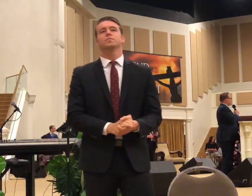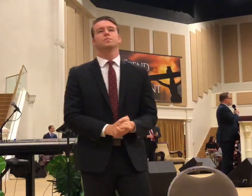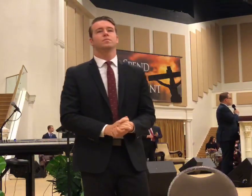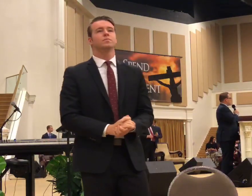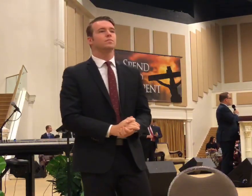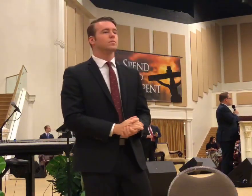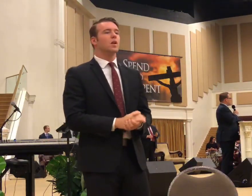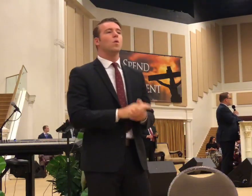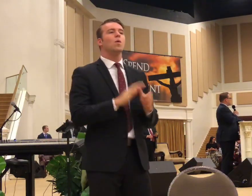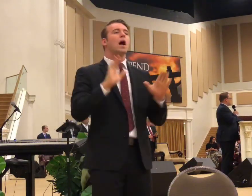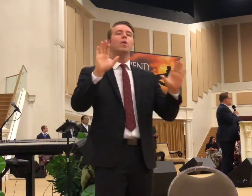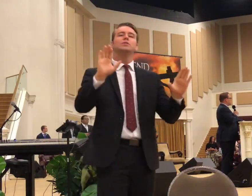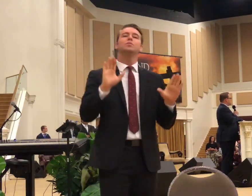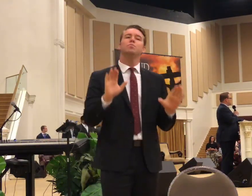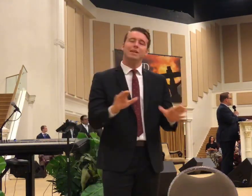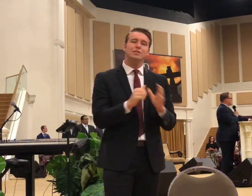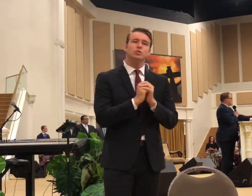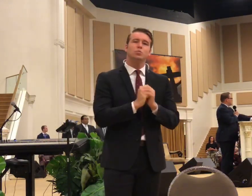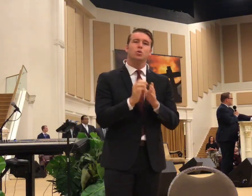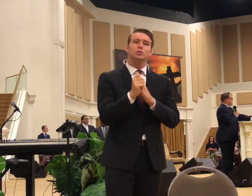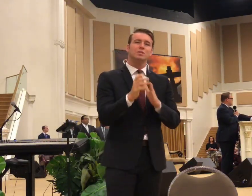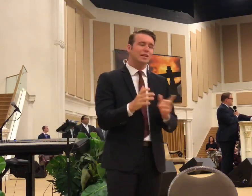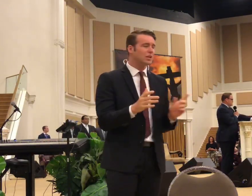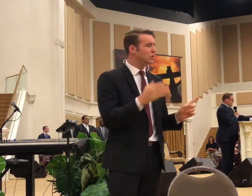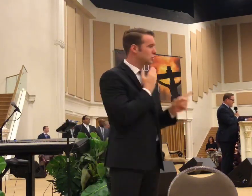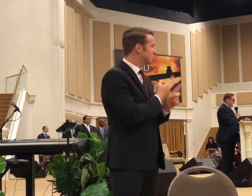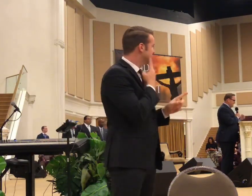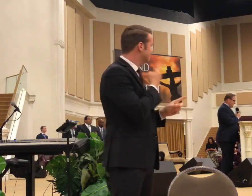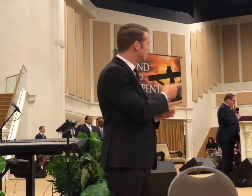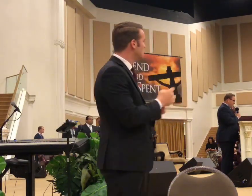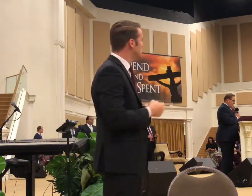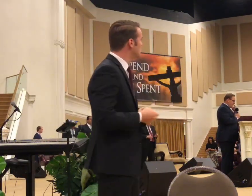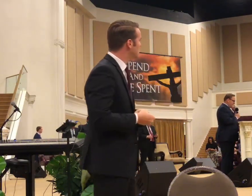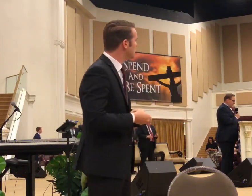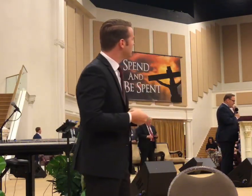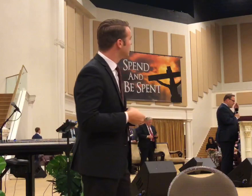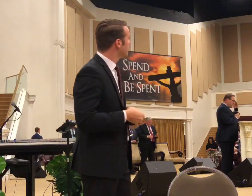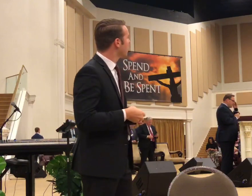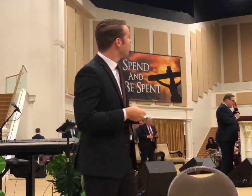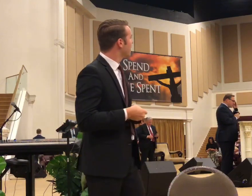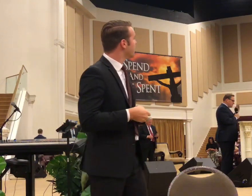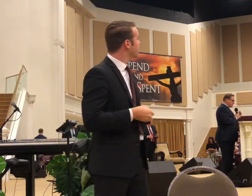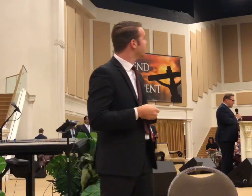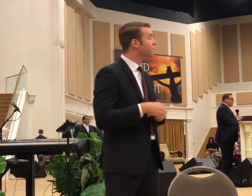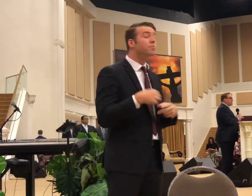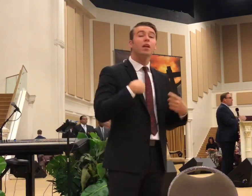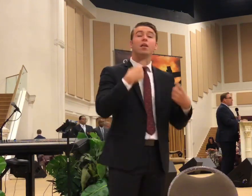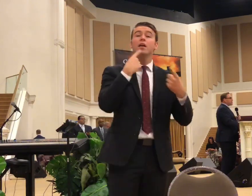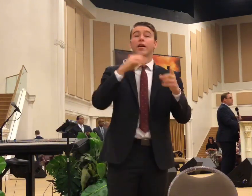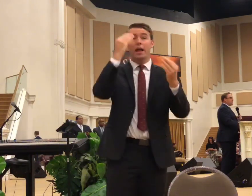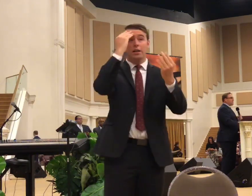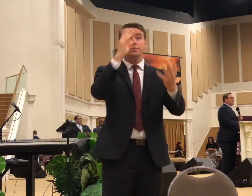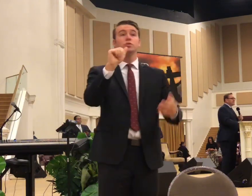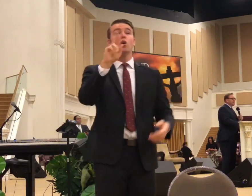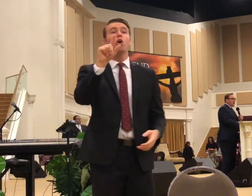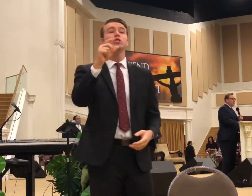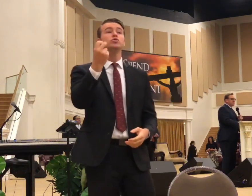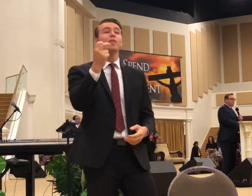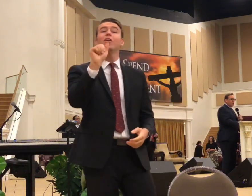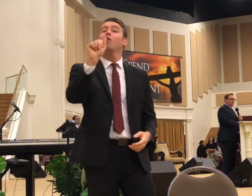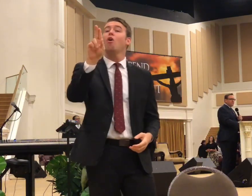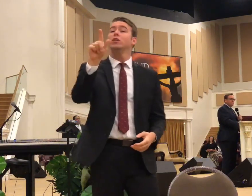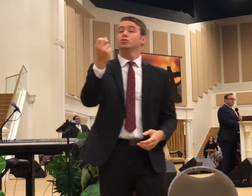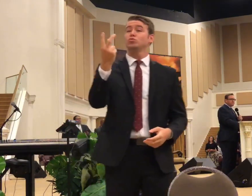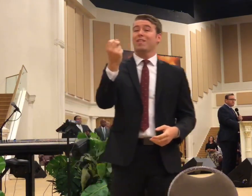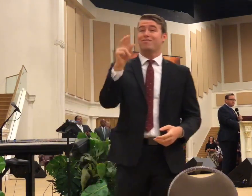What a tremendous worship leader, Betsy. Good to see you. Amen. And by way of announcements, coming up August 12th. Everybody say